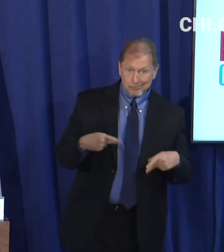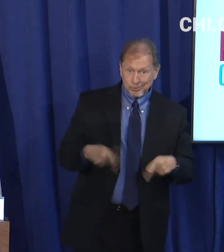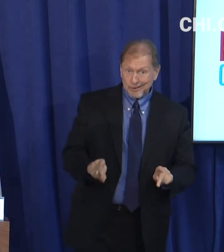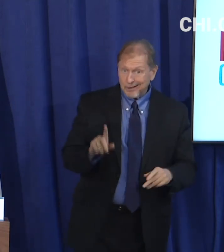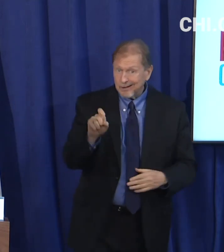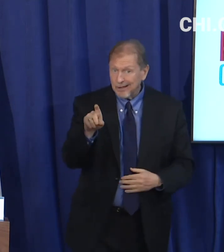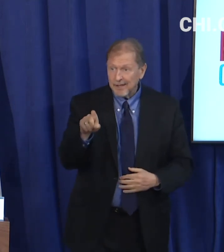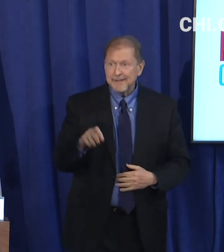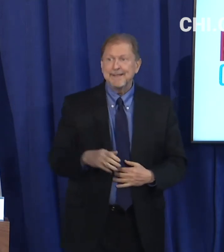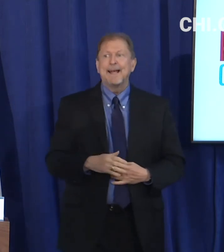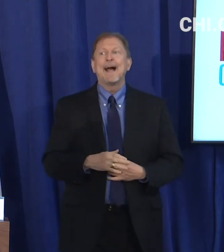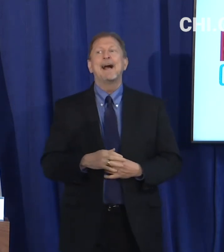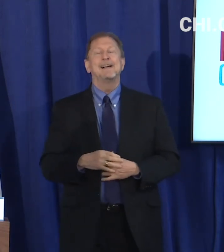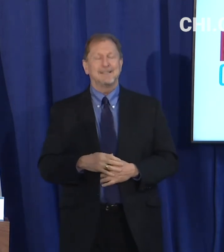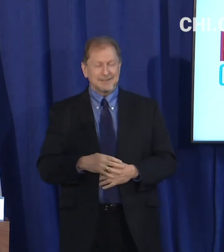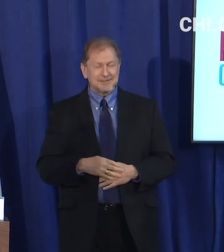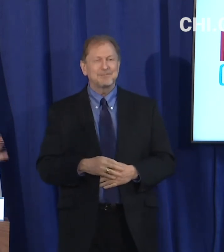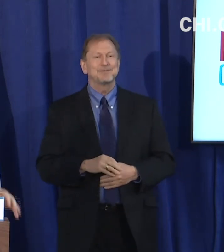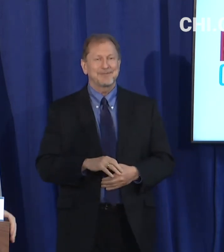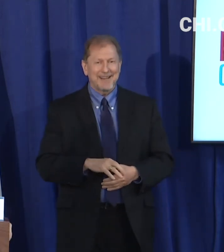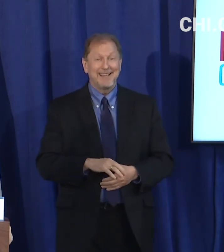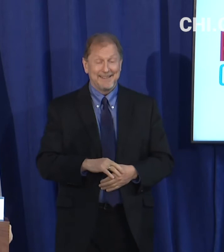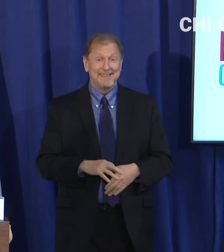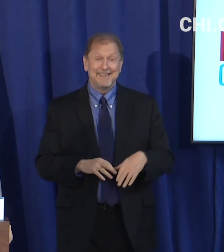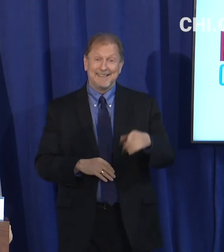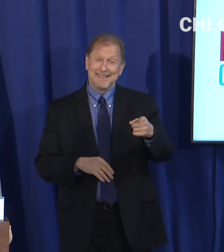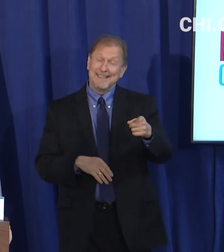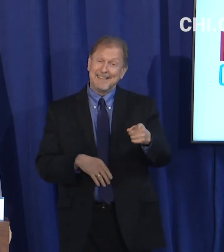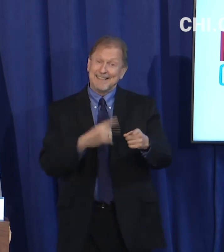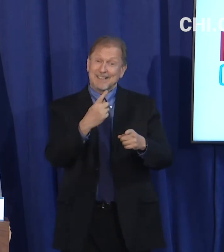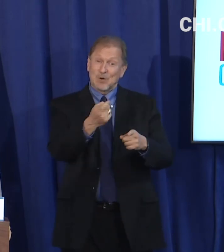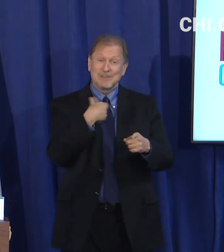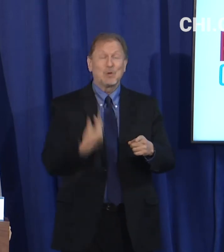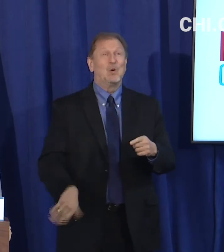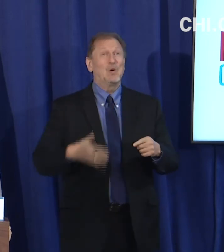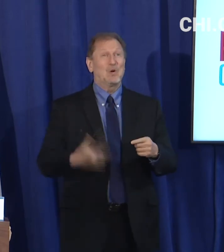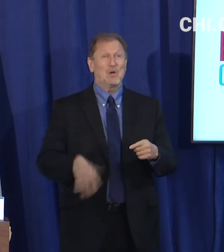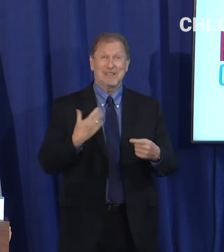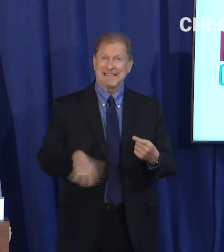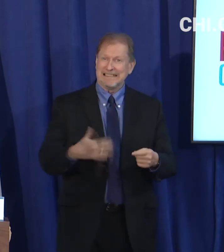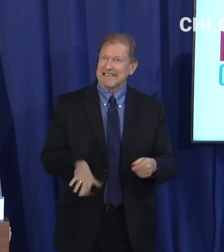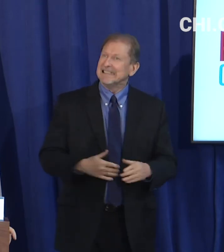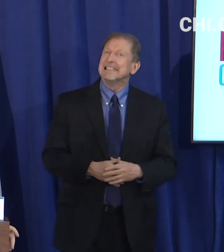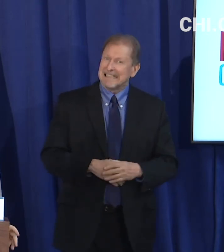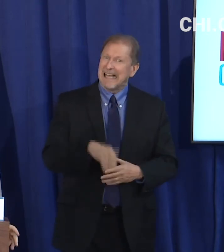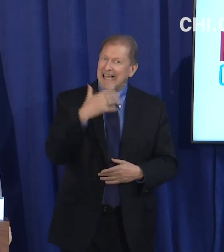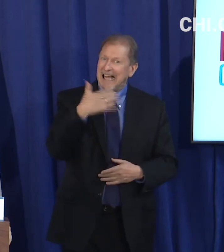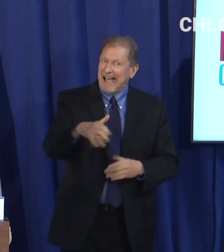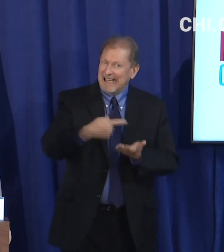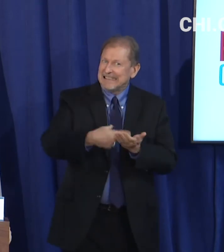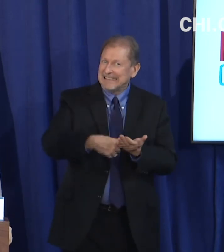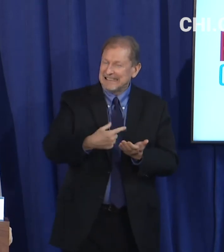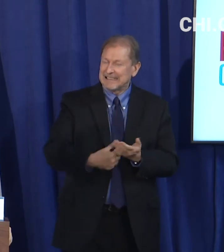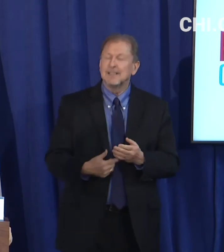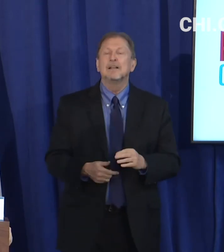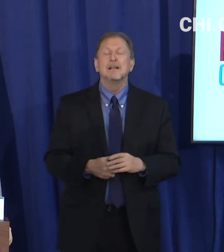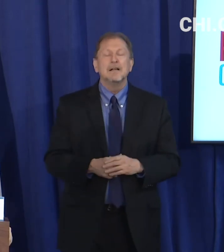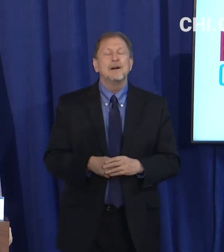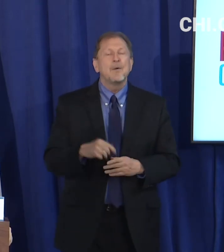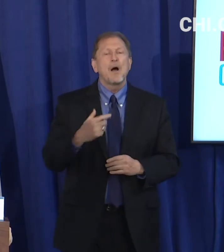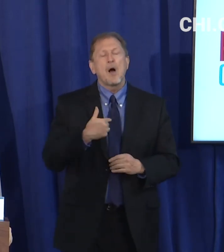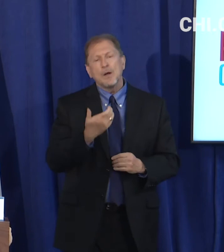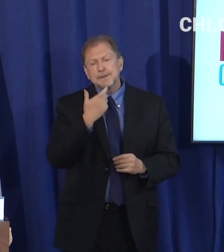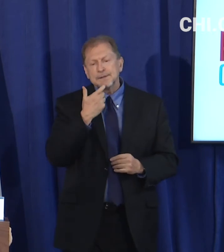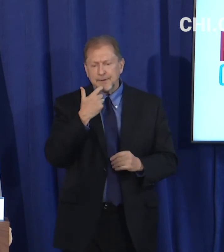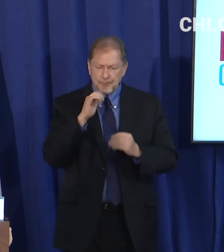so that is a big conversation, as I'm sure you know. And a couple things I can say. First is that